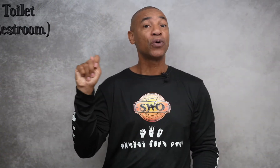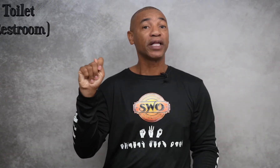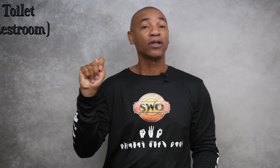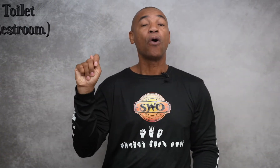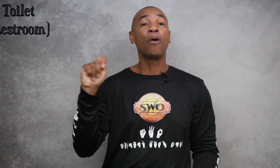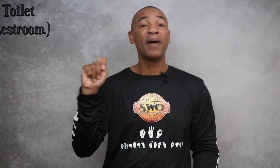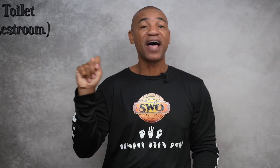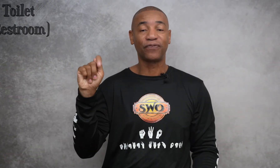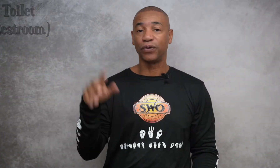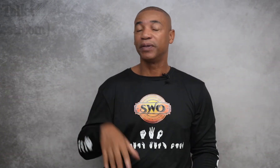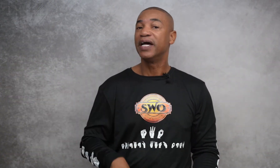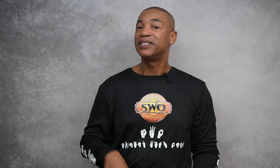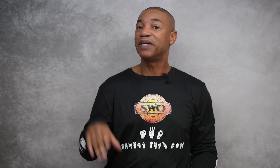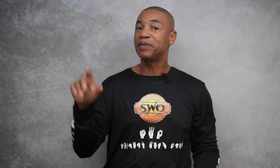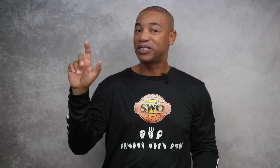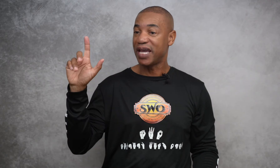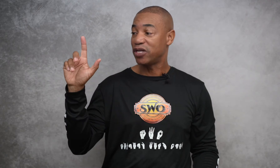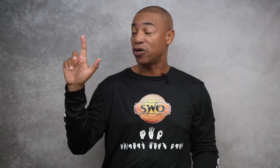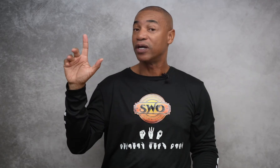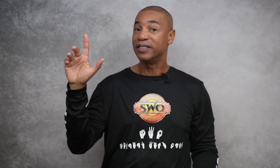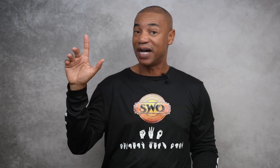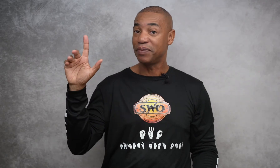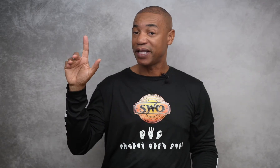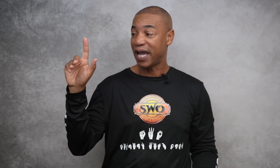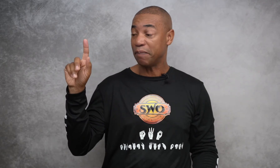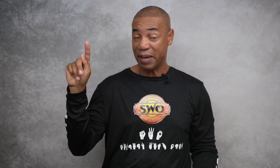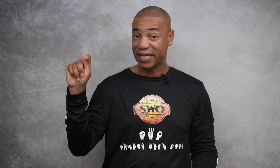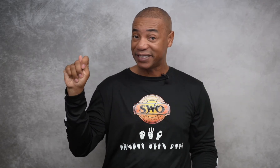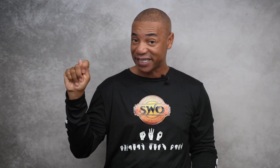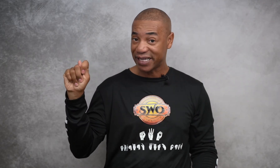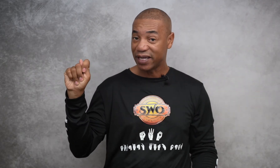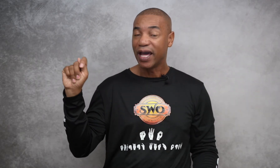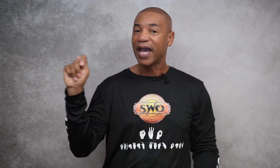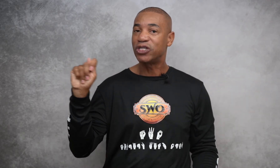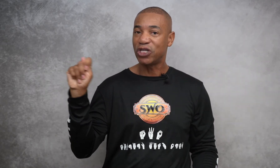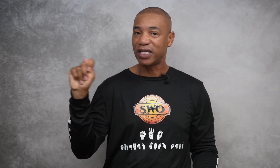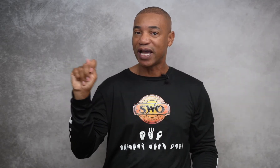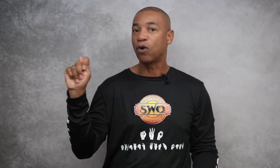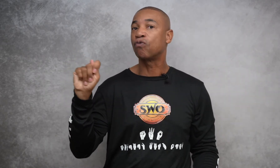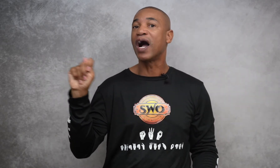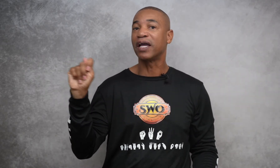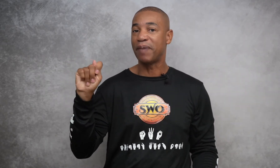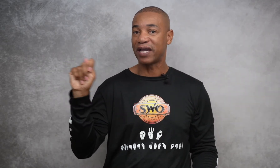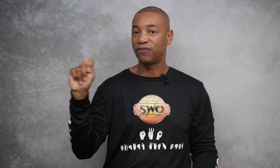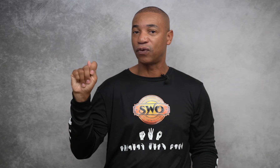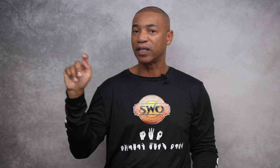Toilet or bathroom. Simply take your dominant hand, make a T, and shake that or rock it back and forth.